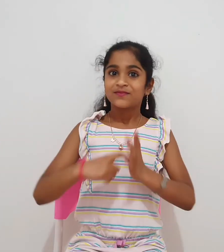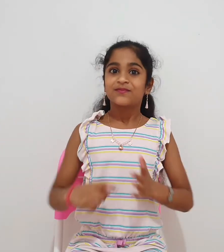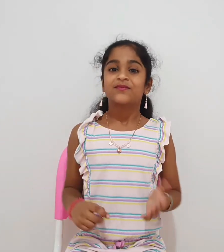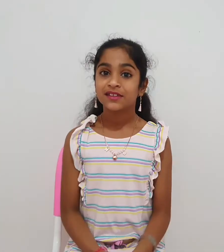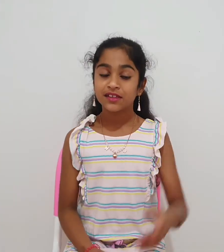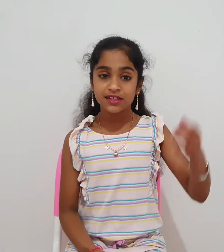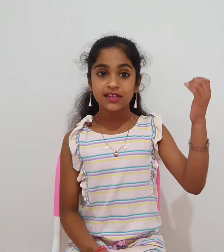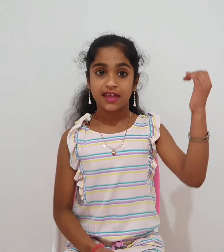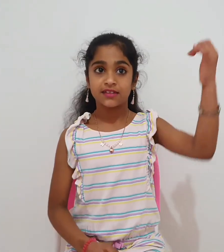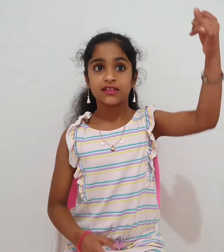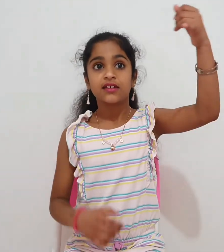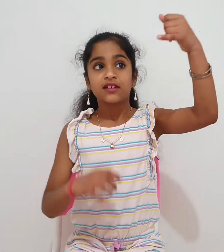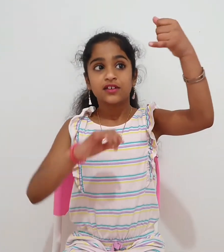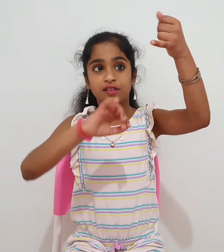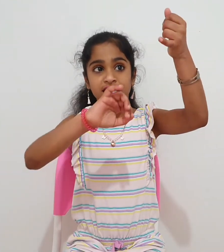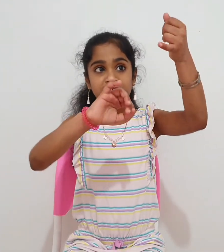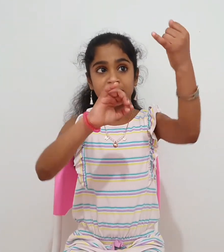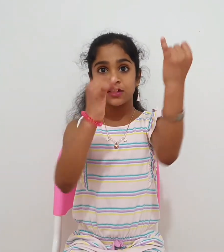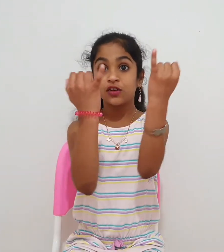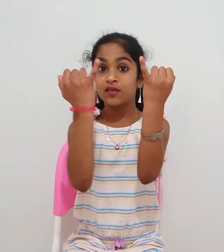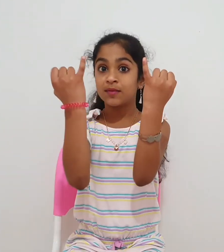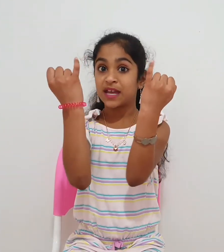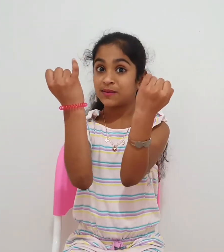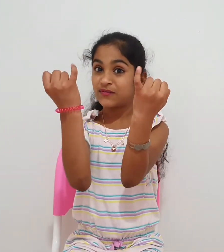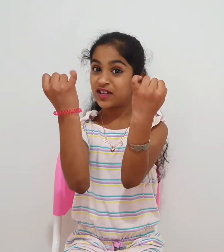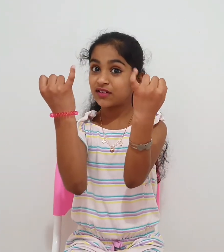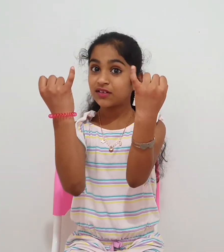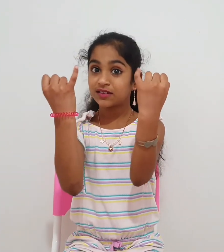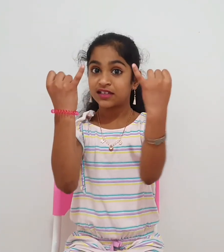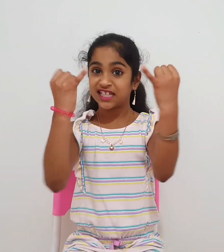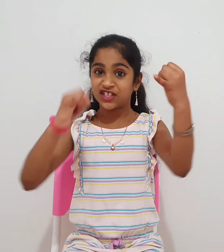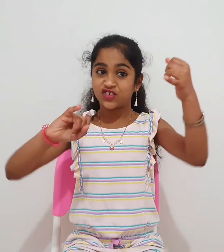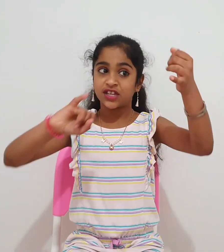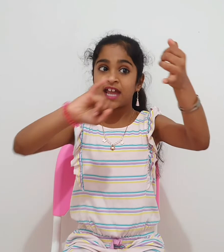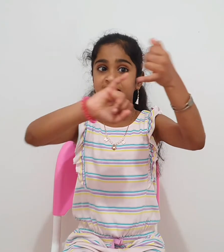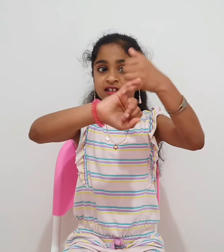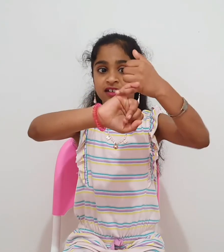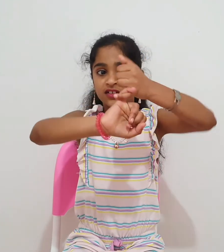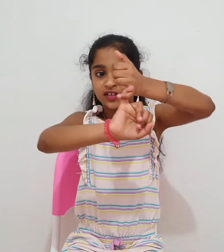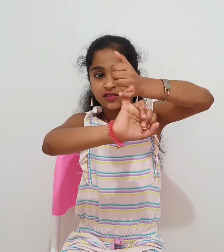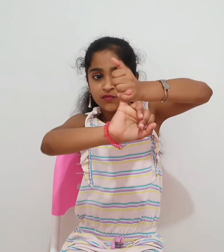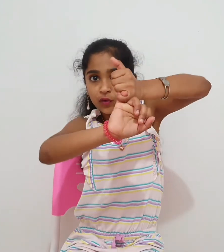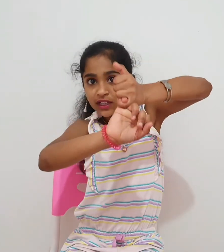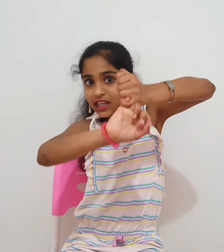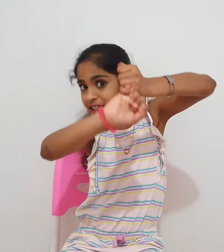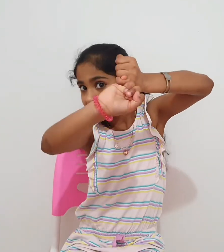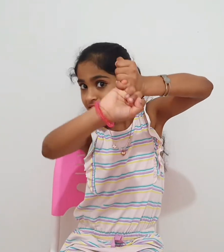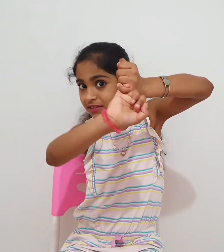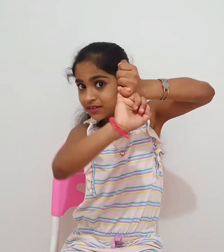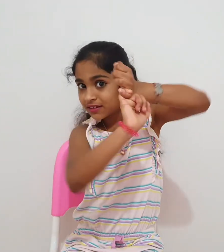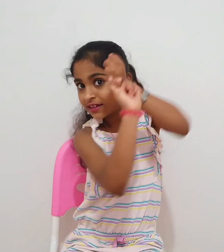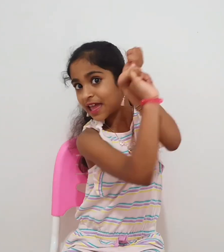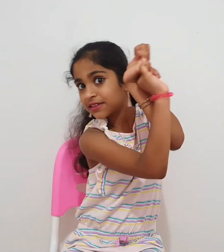This is S. You see these two baby fingers in each side? Just roll it like this. S.